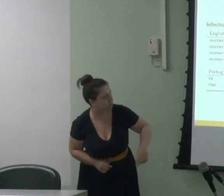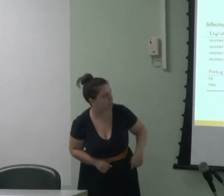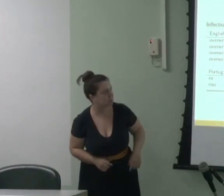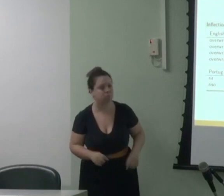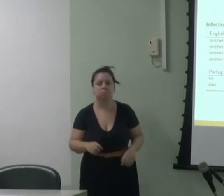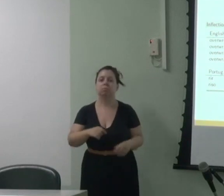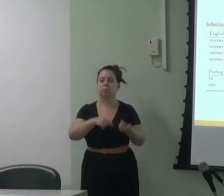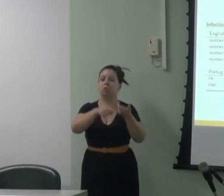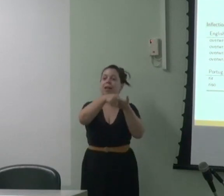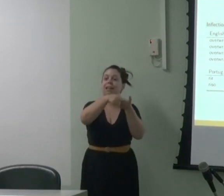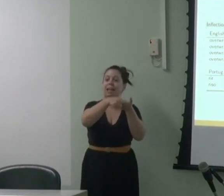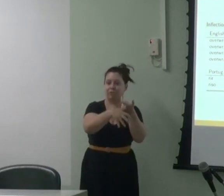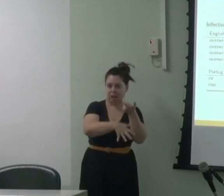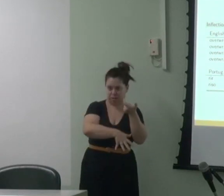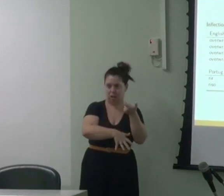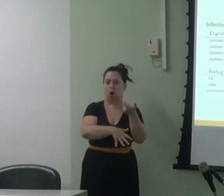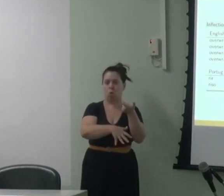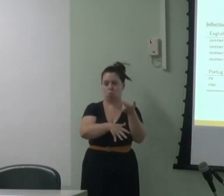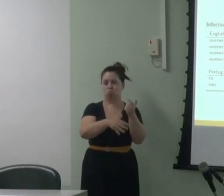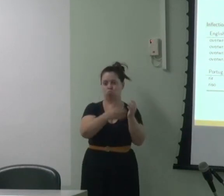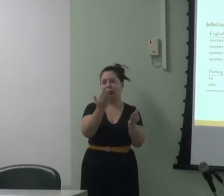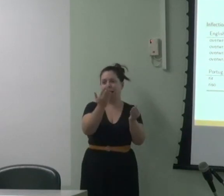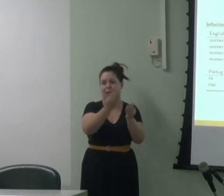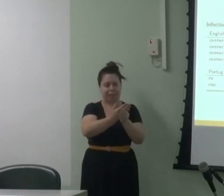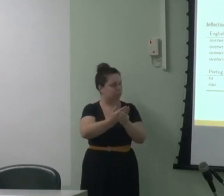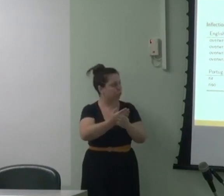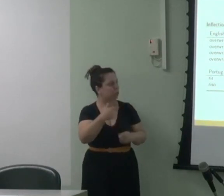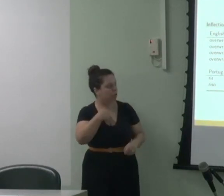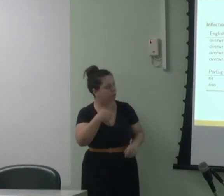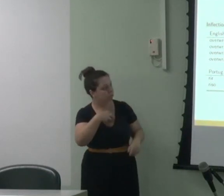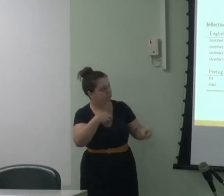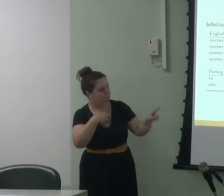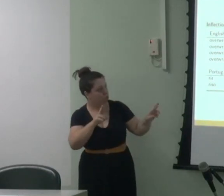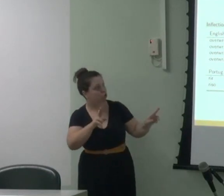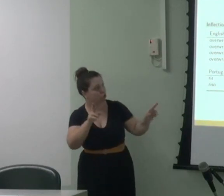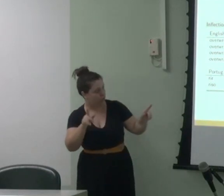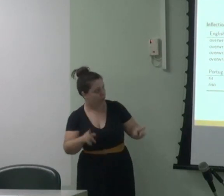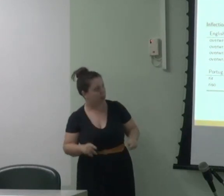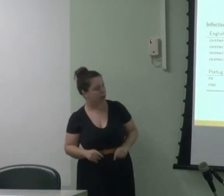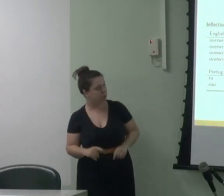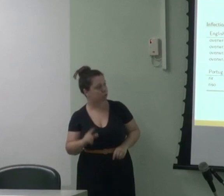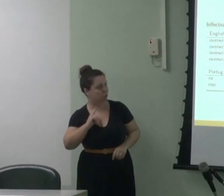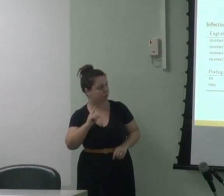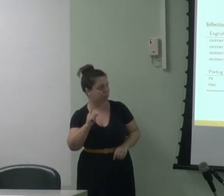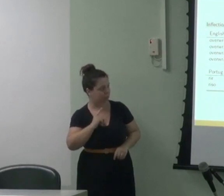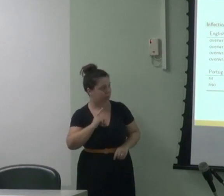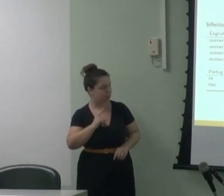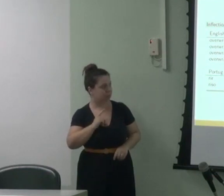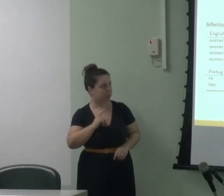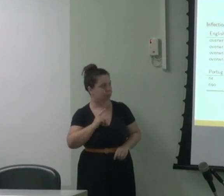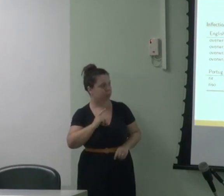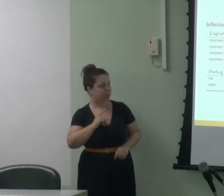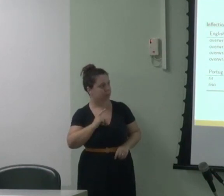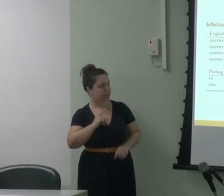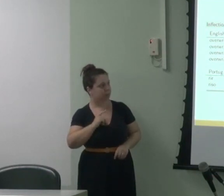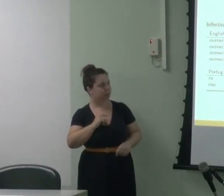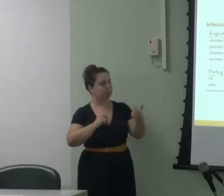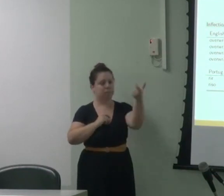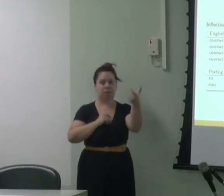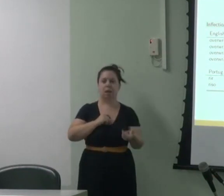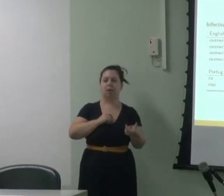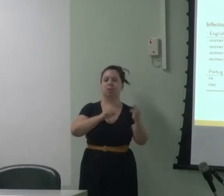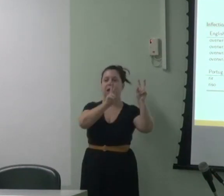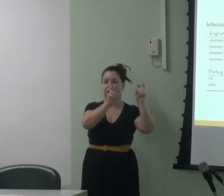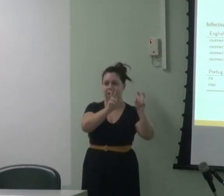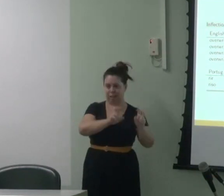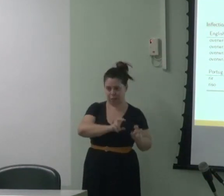derivational file, and it looks differently, right? So we have again a citation form in the first column, but